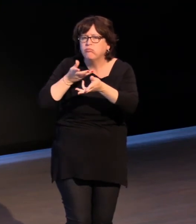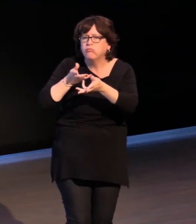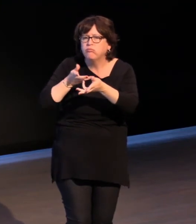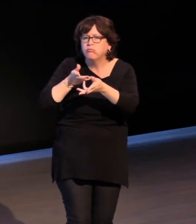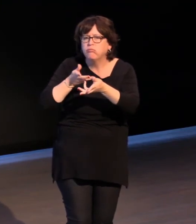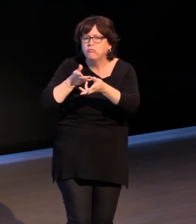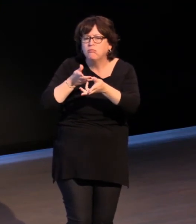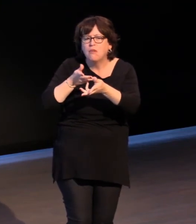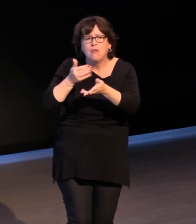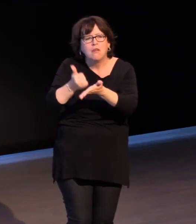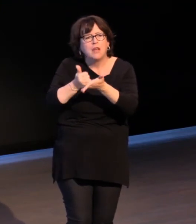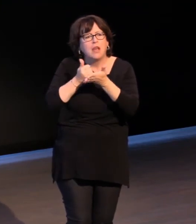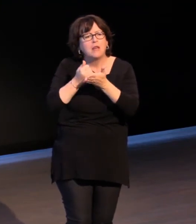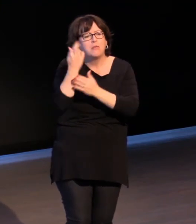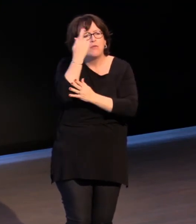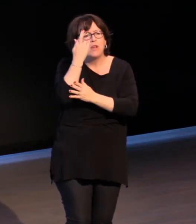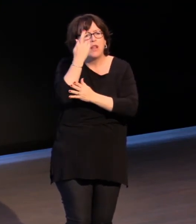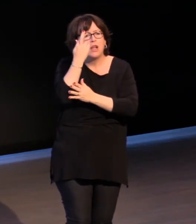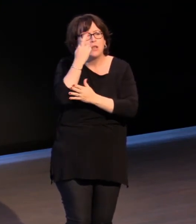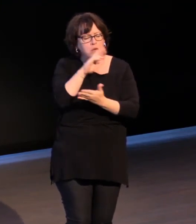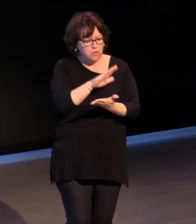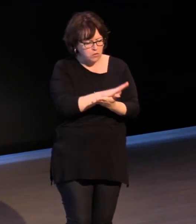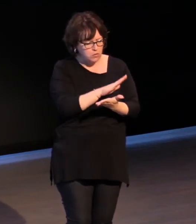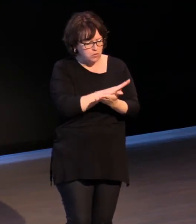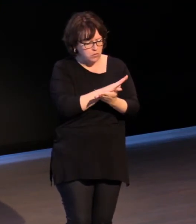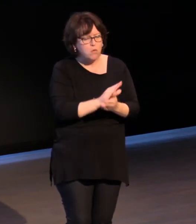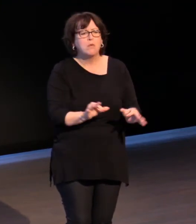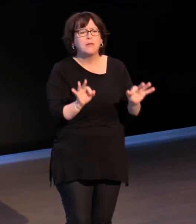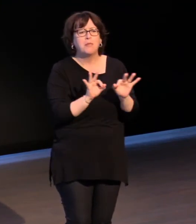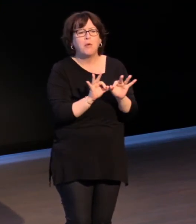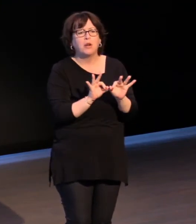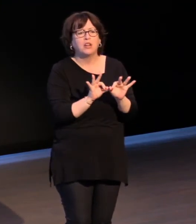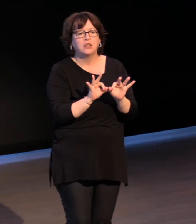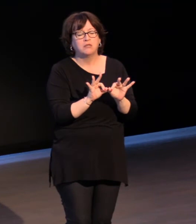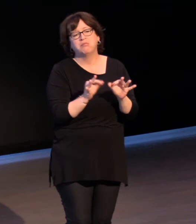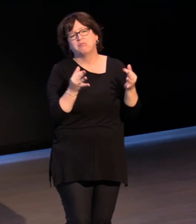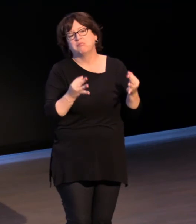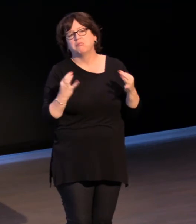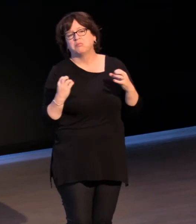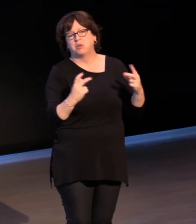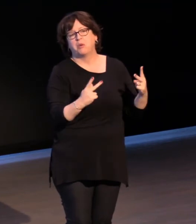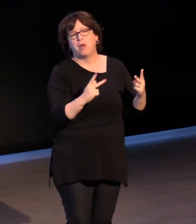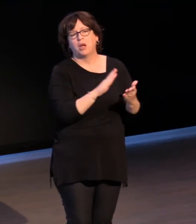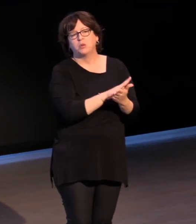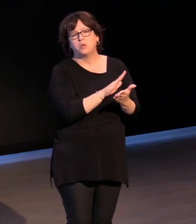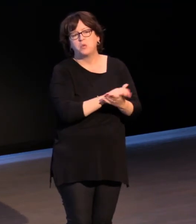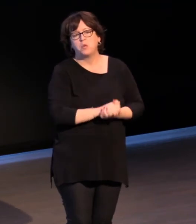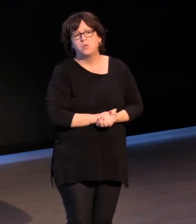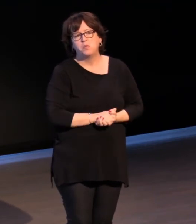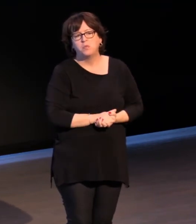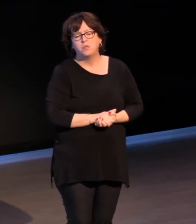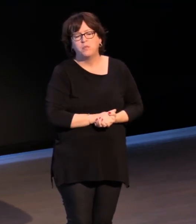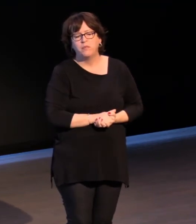Everything changed in my mind as I realized that ethnicity or blood and flesh